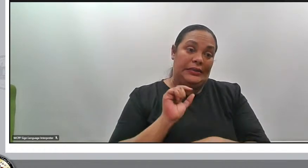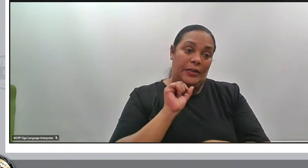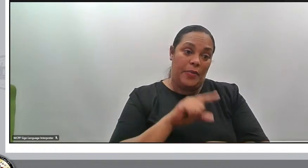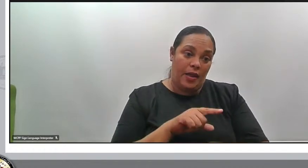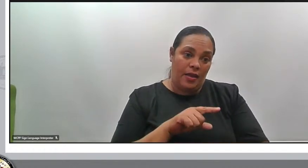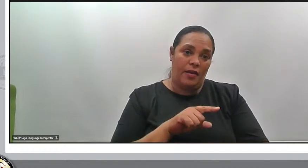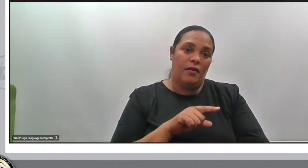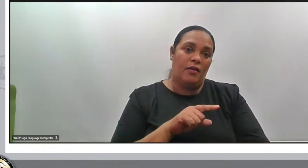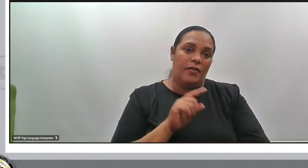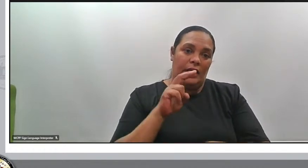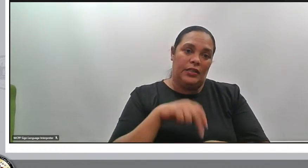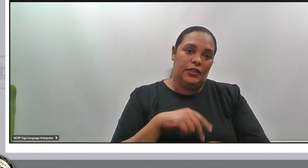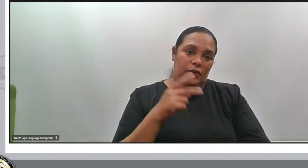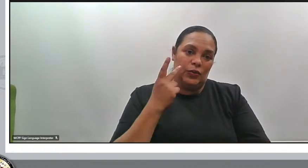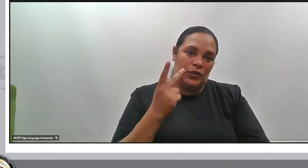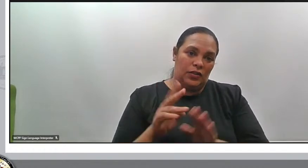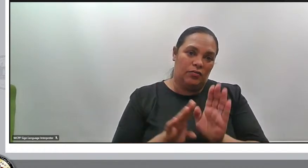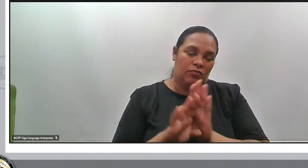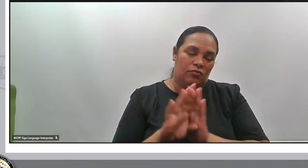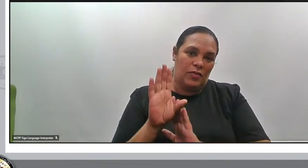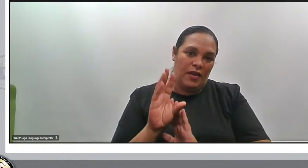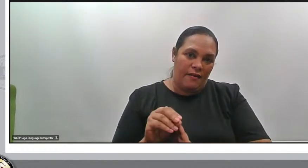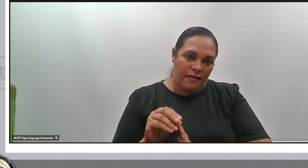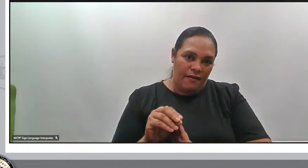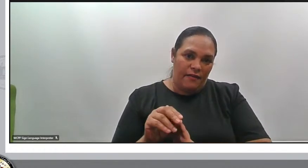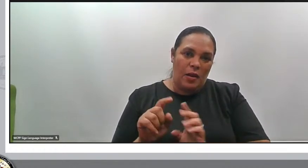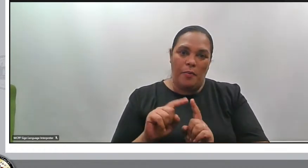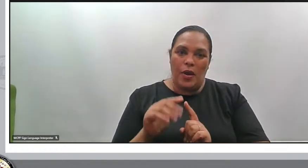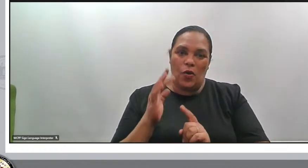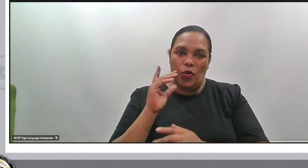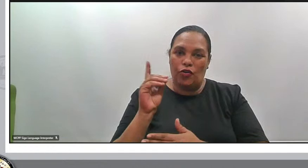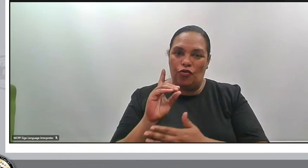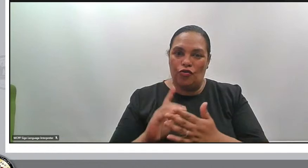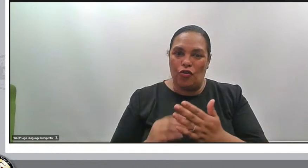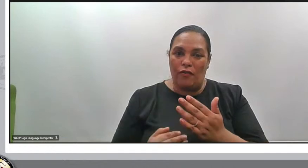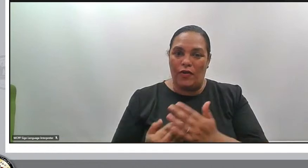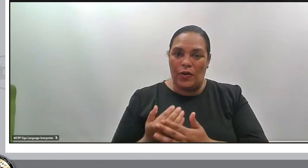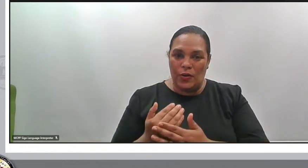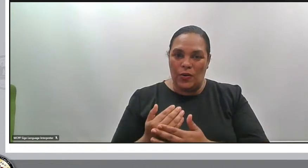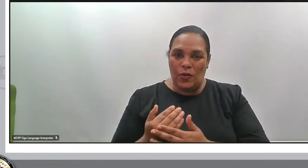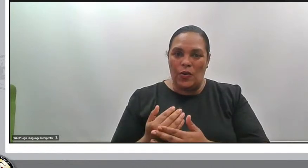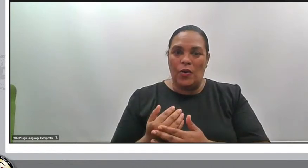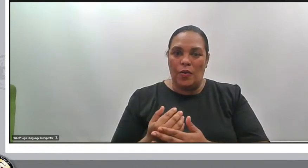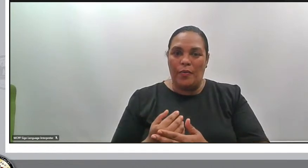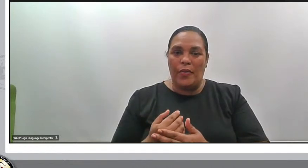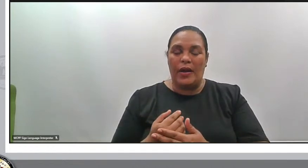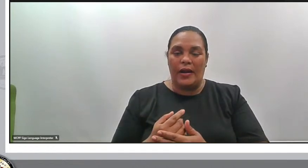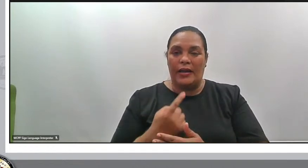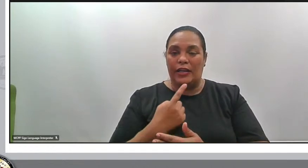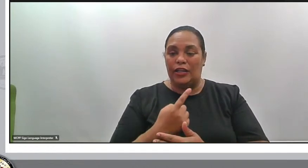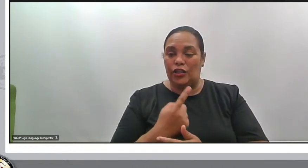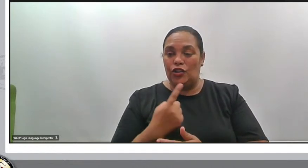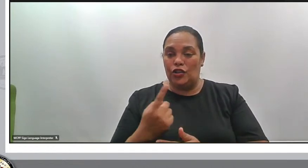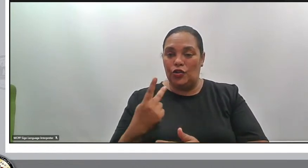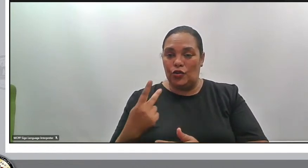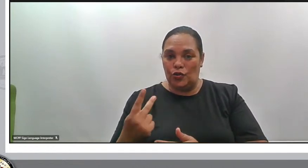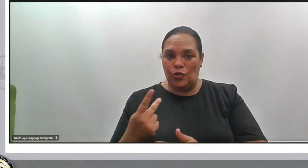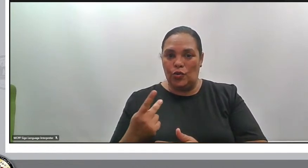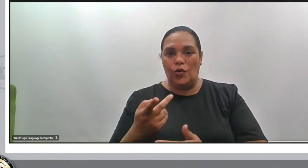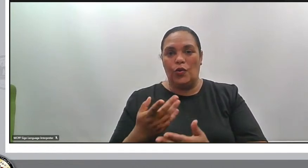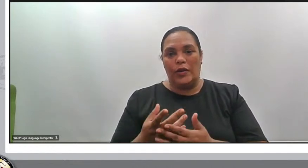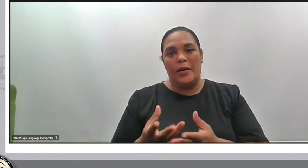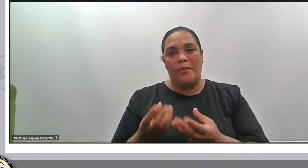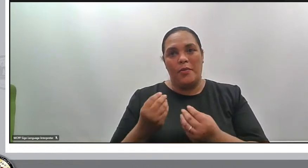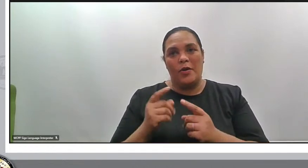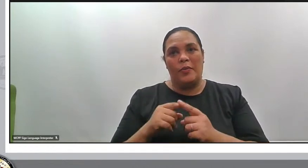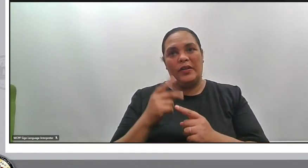we have to see that we have to increase it so that when we draft a new spec, we're able to factor those and see how much it will